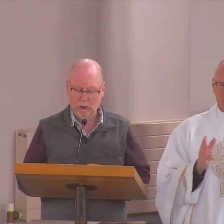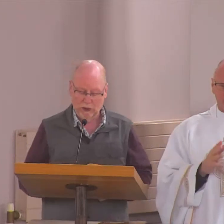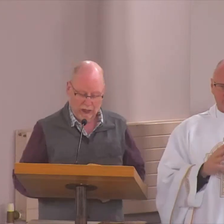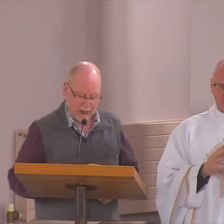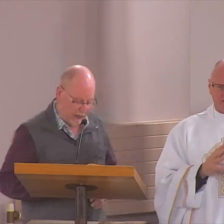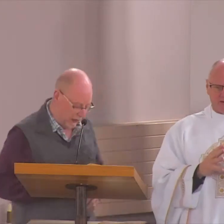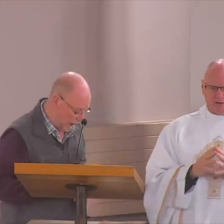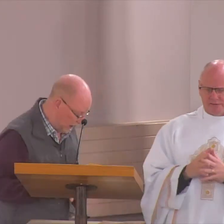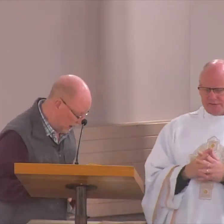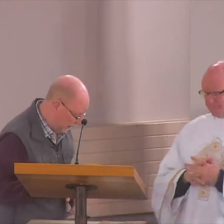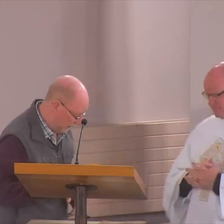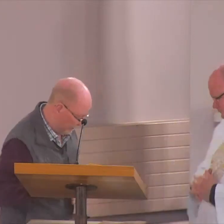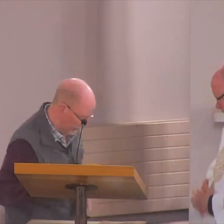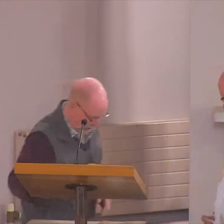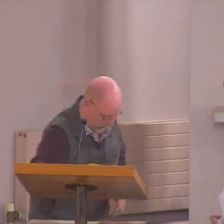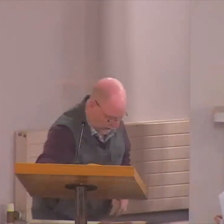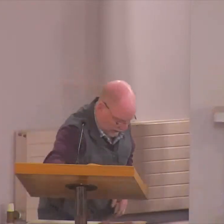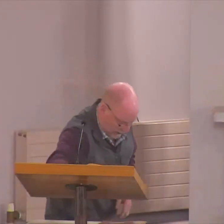alleluia.